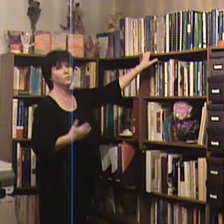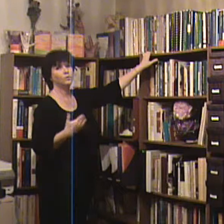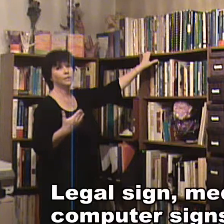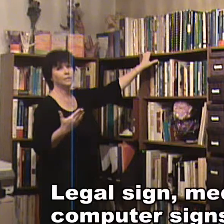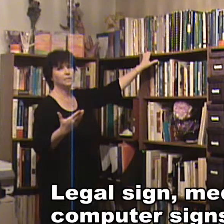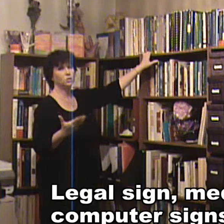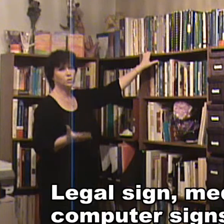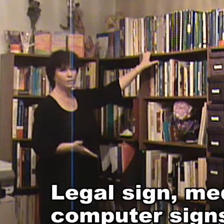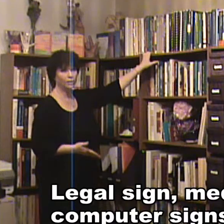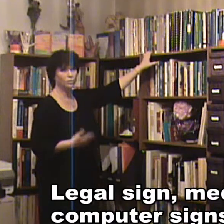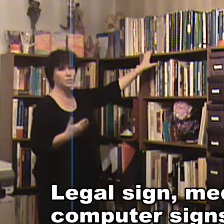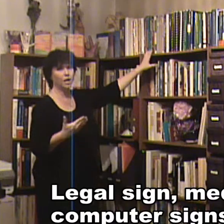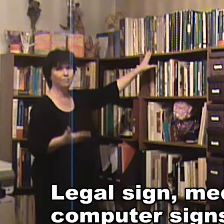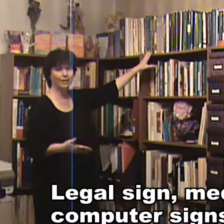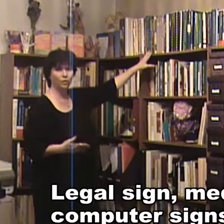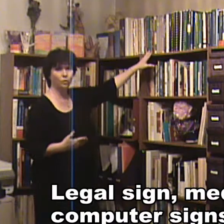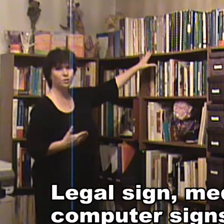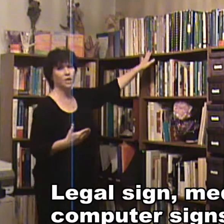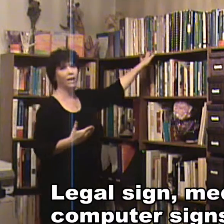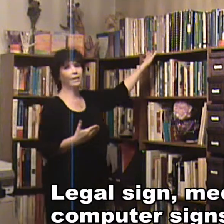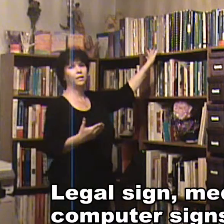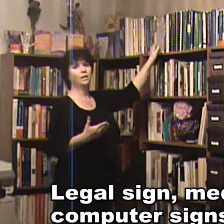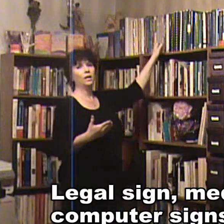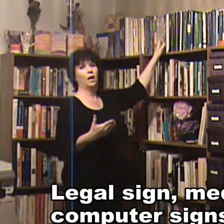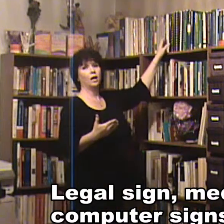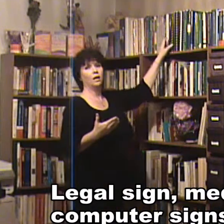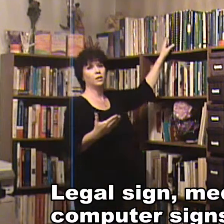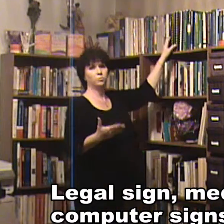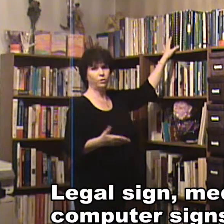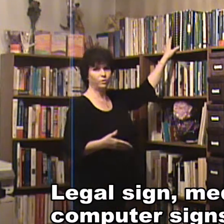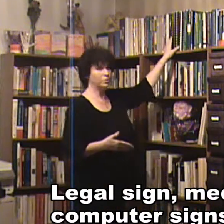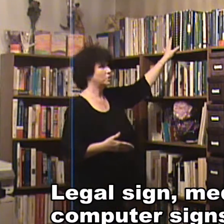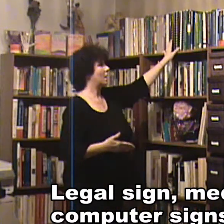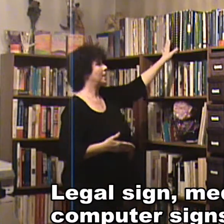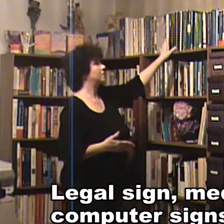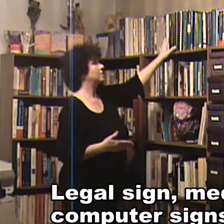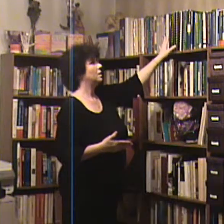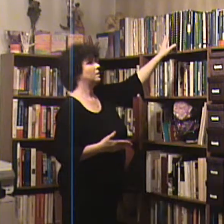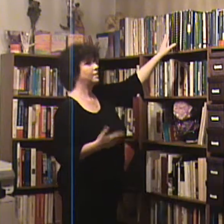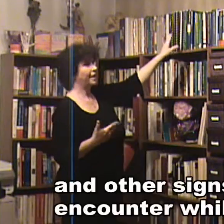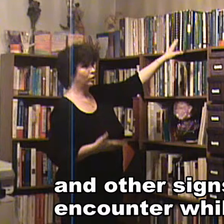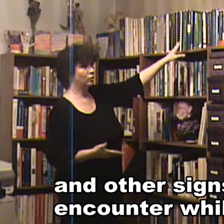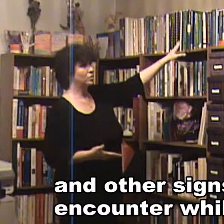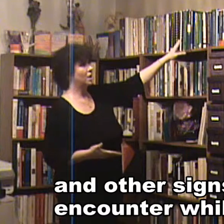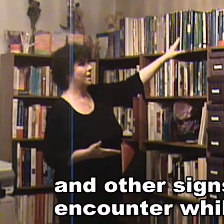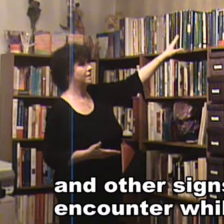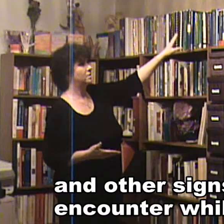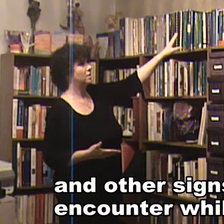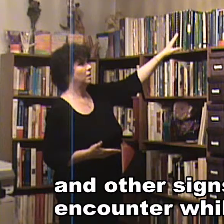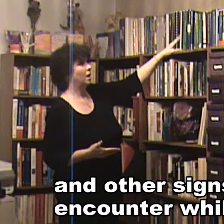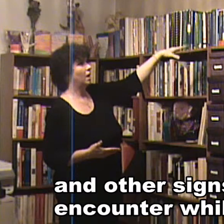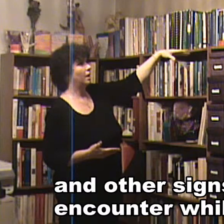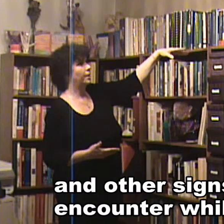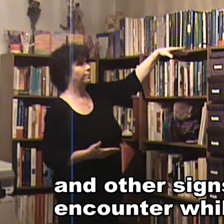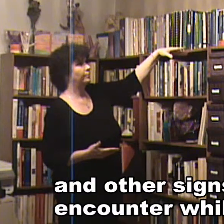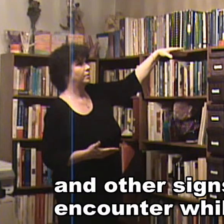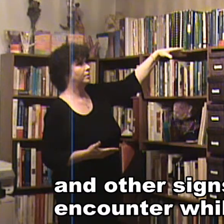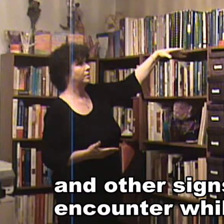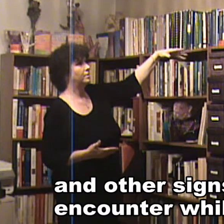So it gets into legal sign, medical sign, computer signs, technical signs,